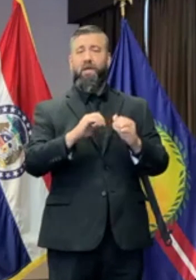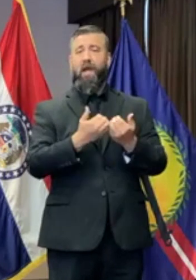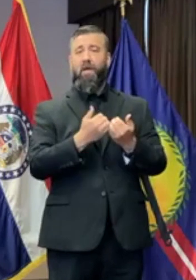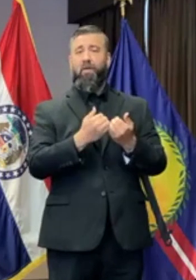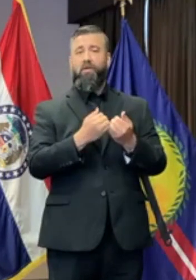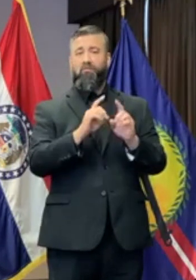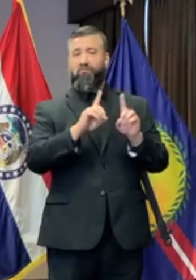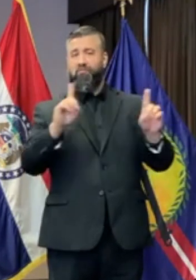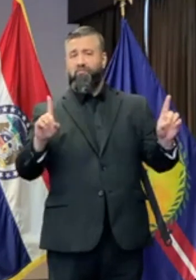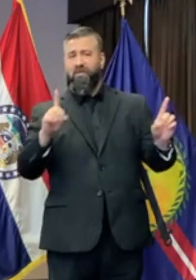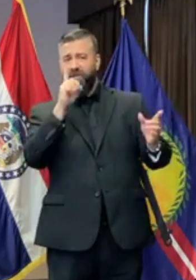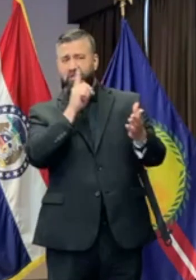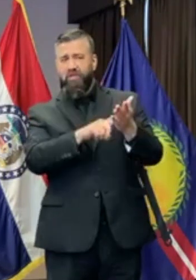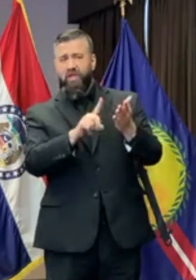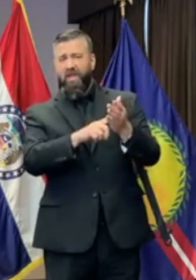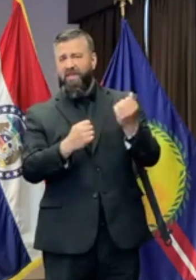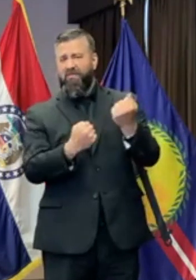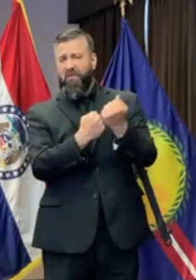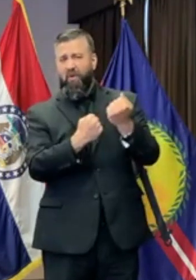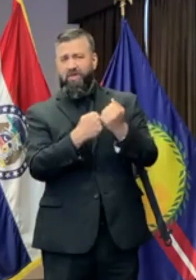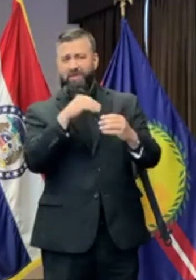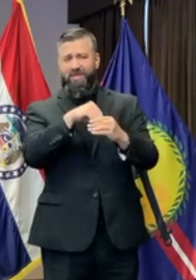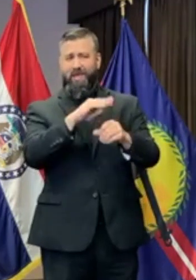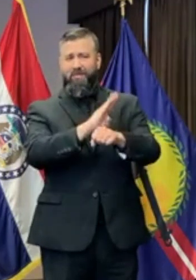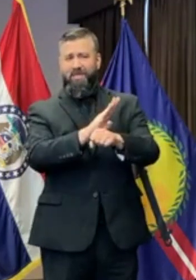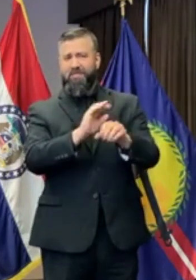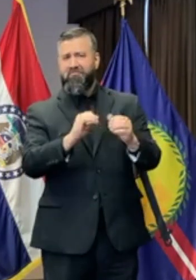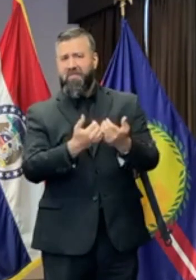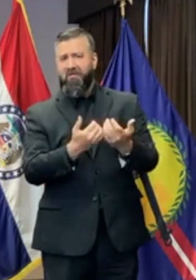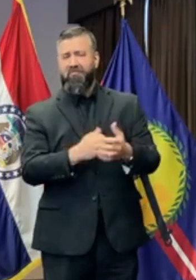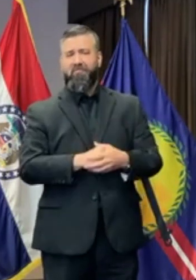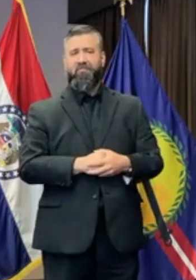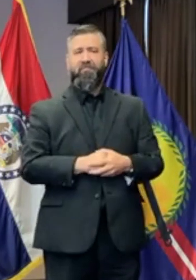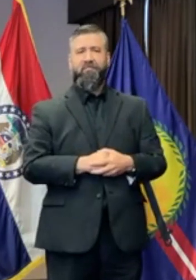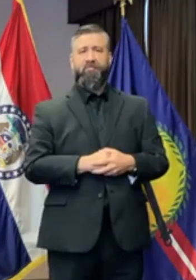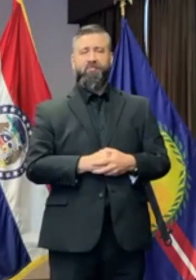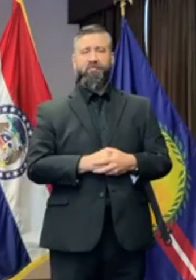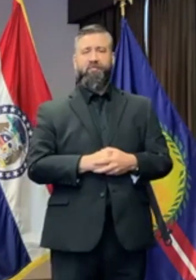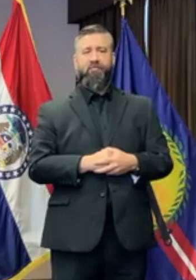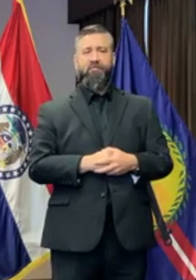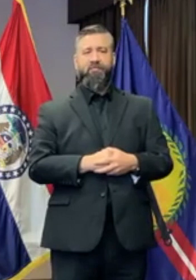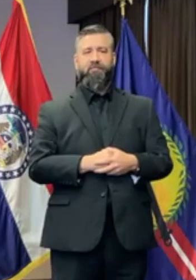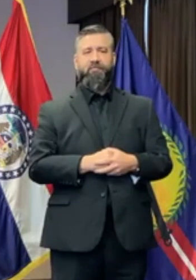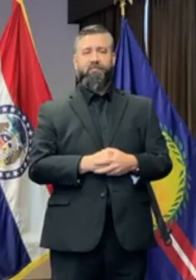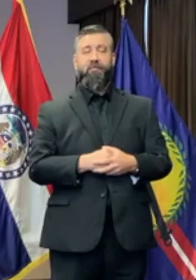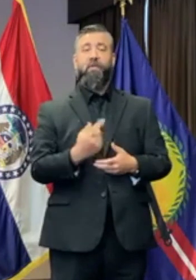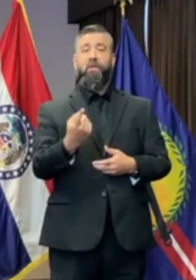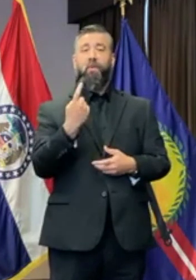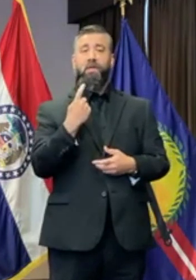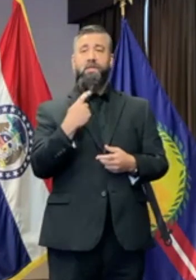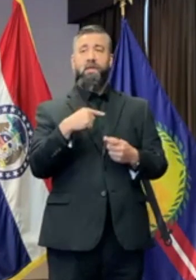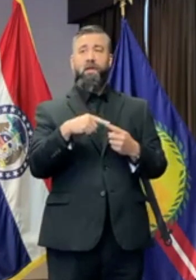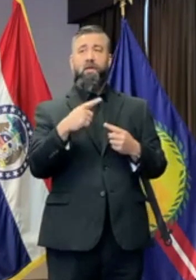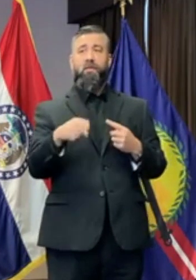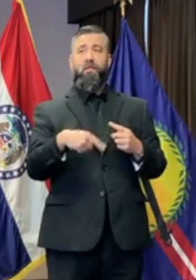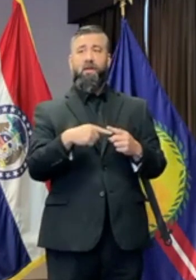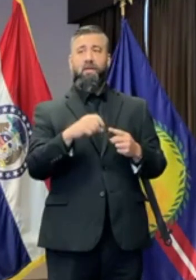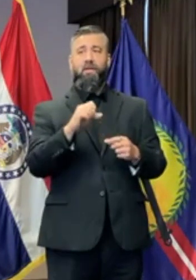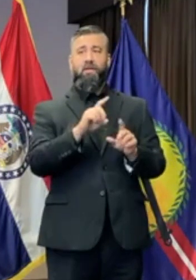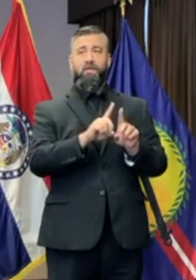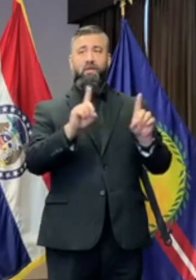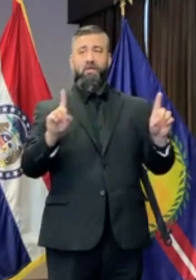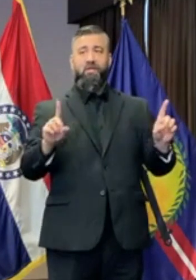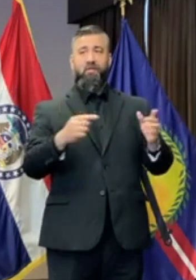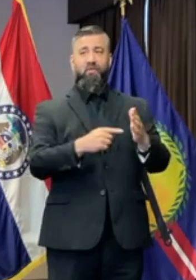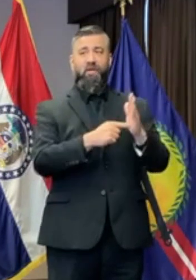social distancing be checked and enforced inside the businesses in the city and the county? So the question is about social